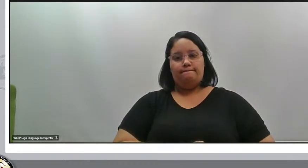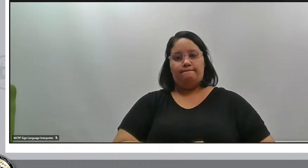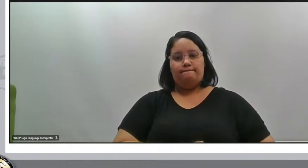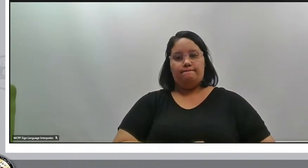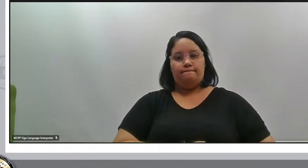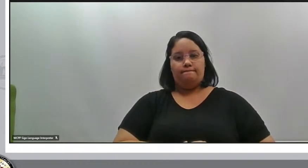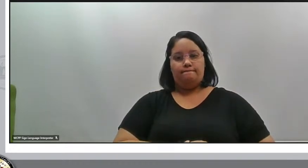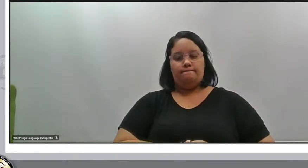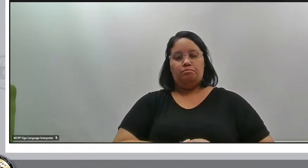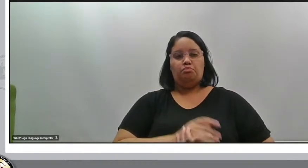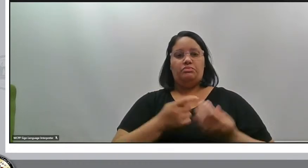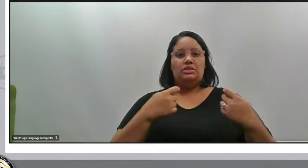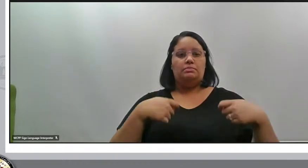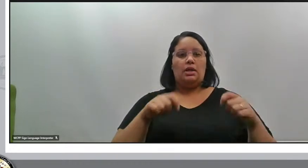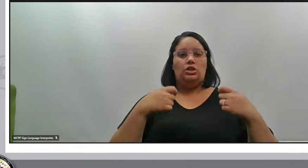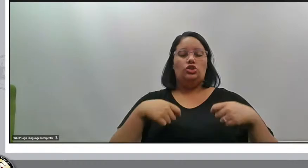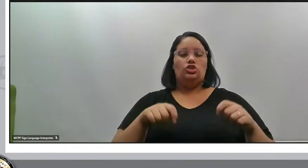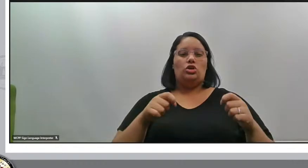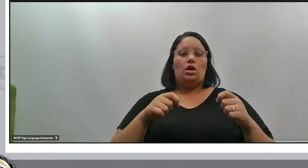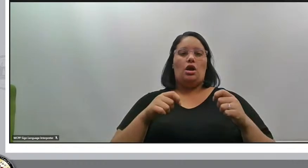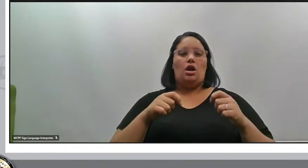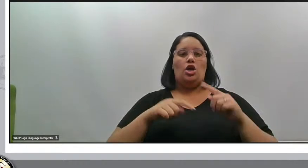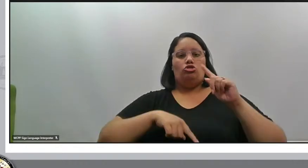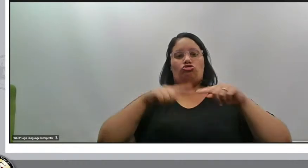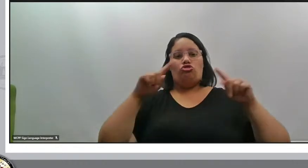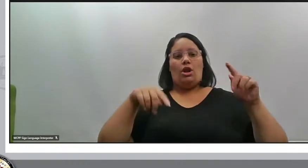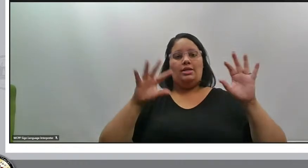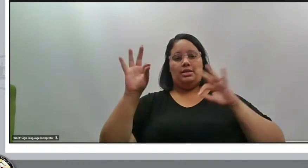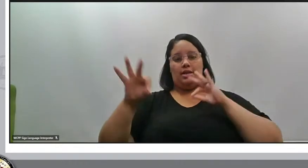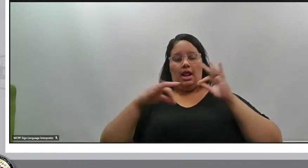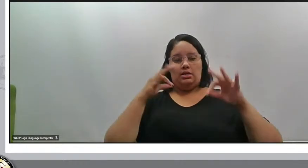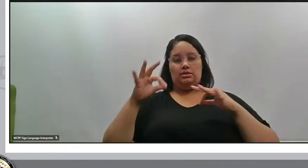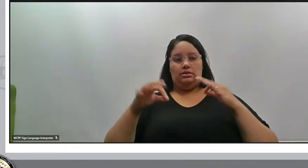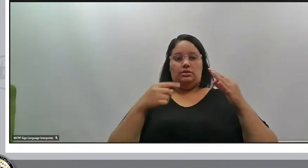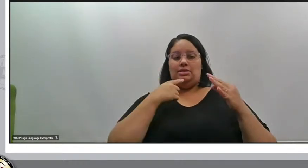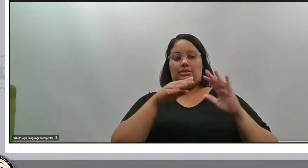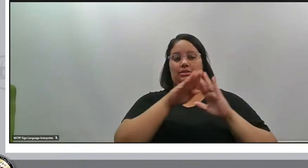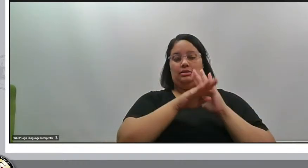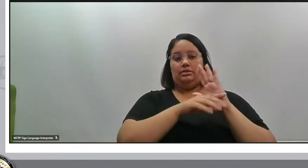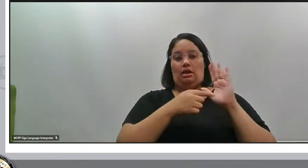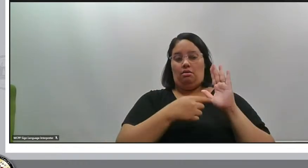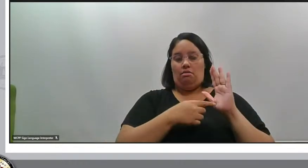Under expenditure trends analysis, it says that the